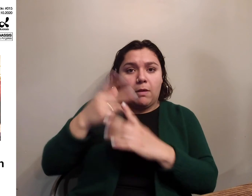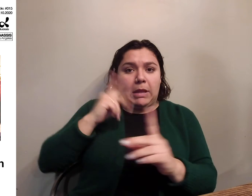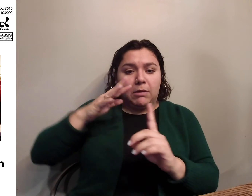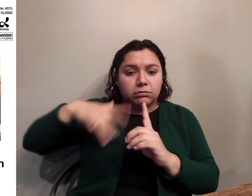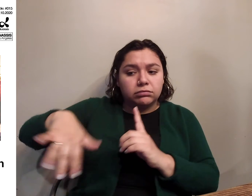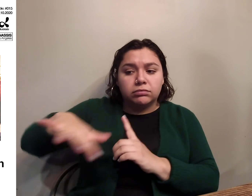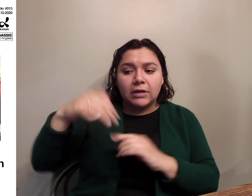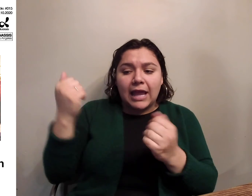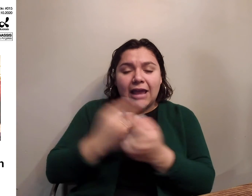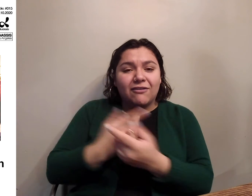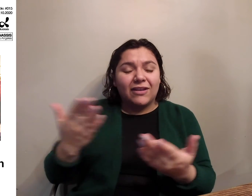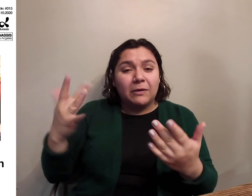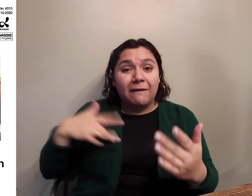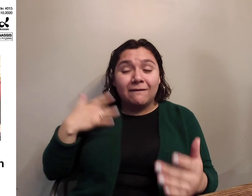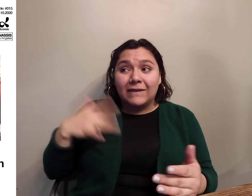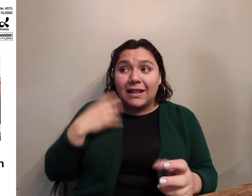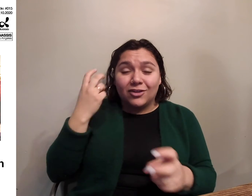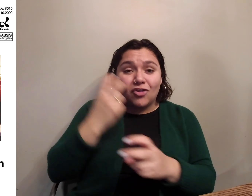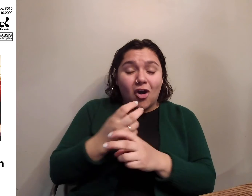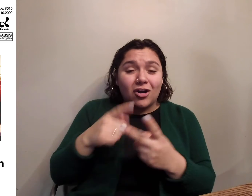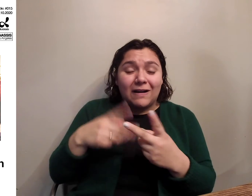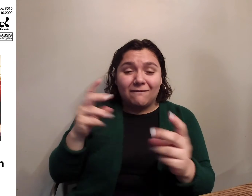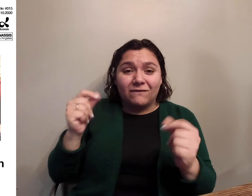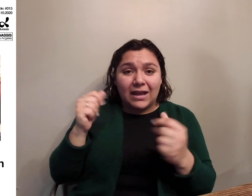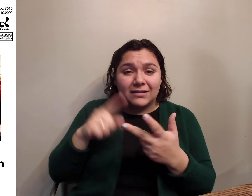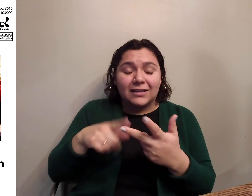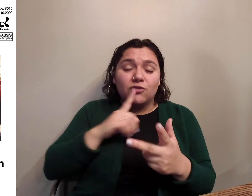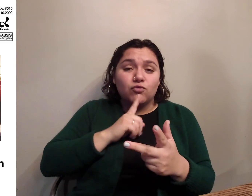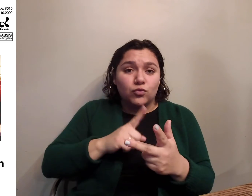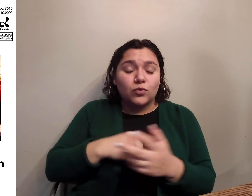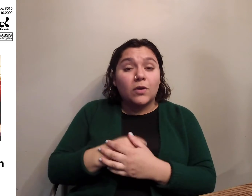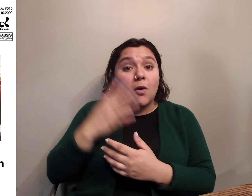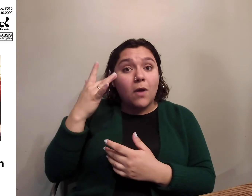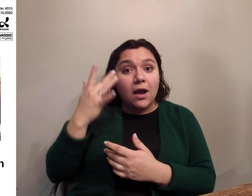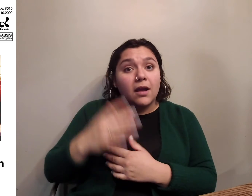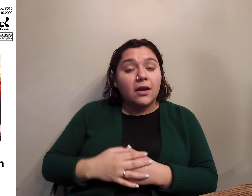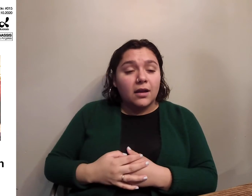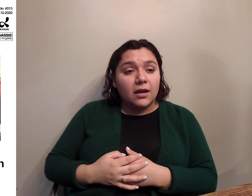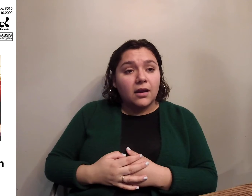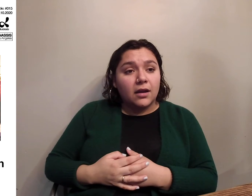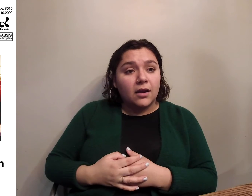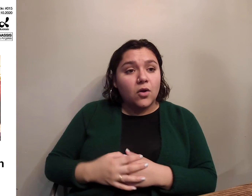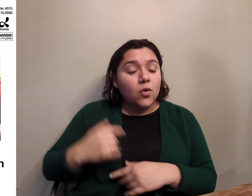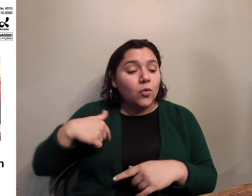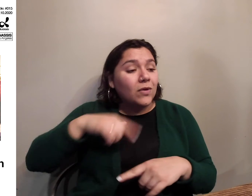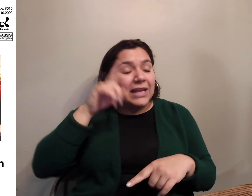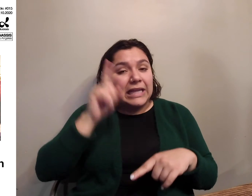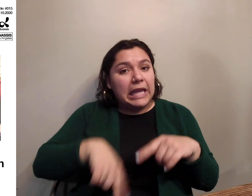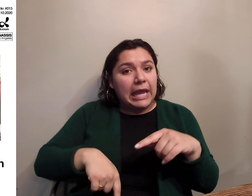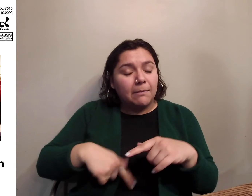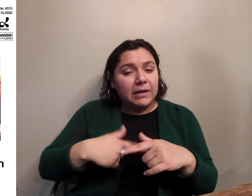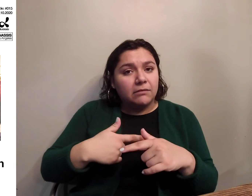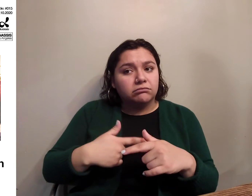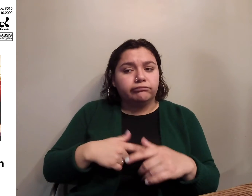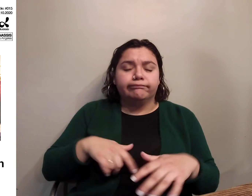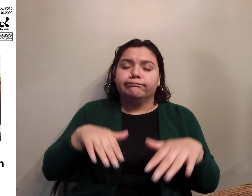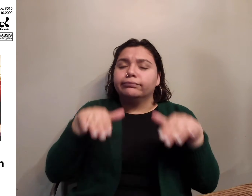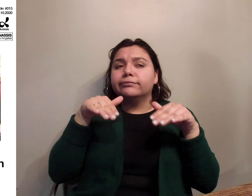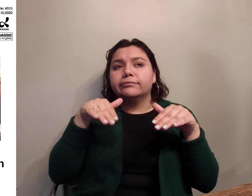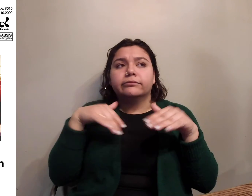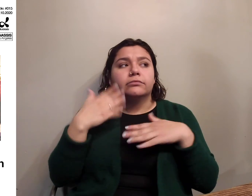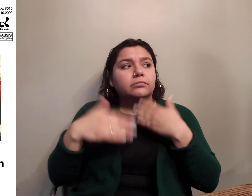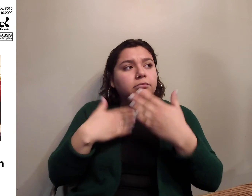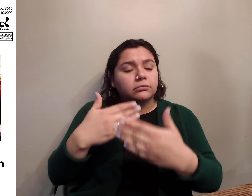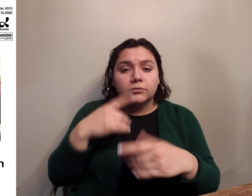we feel now is hard and fast and true, because we can't be complacent right now.